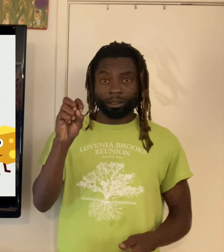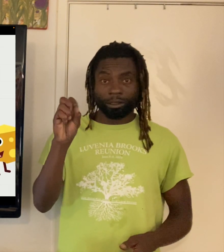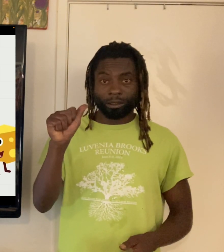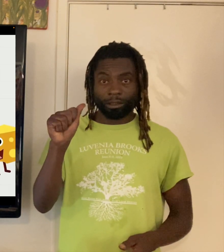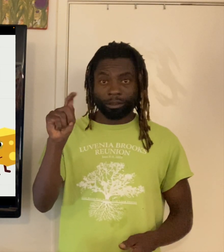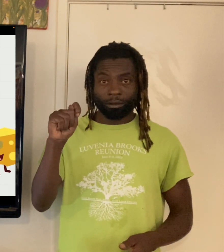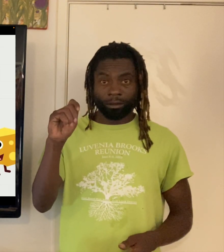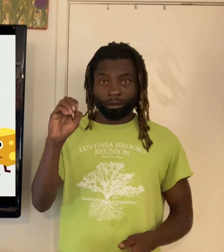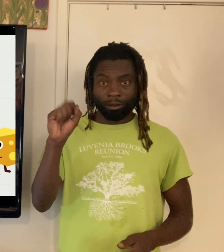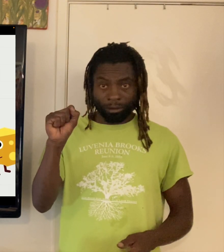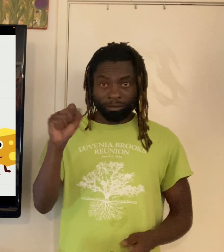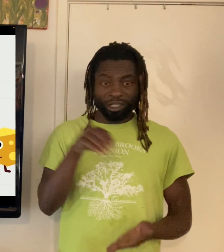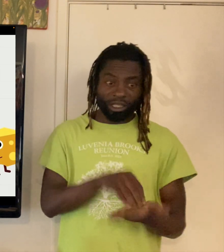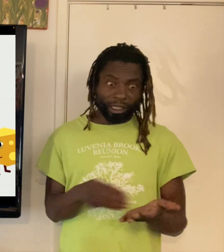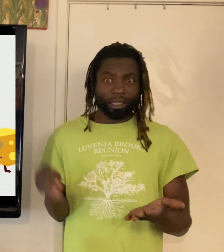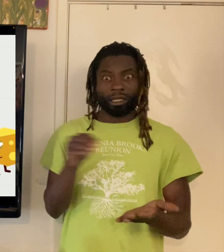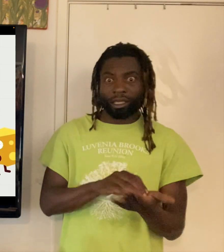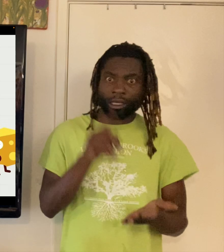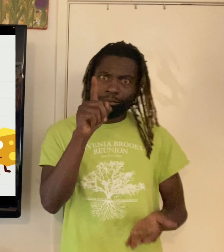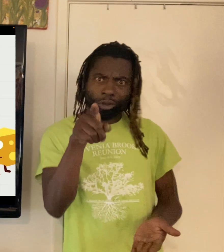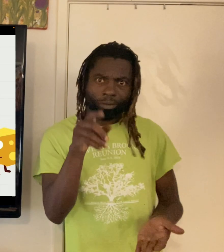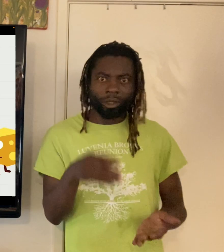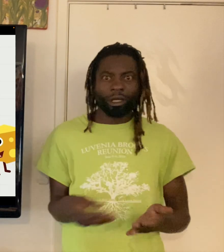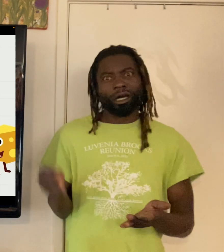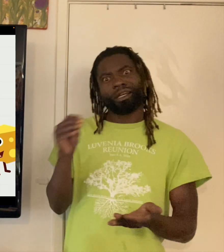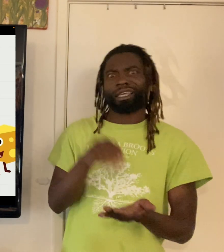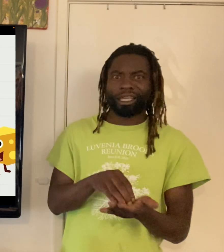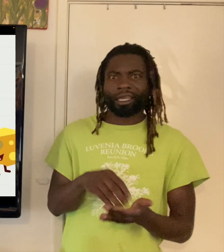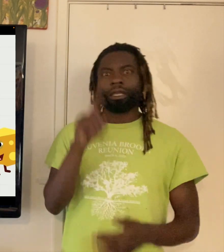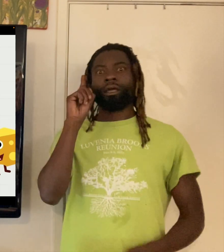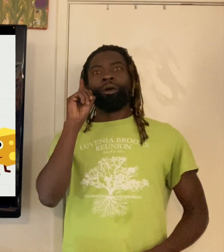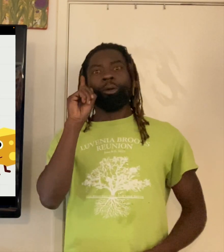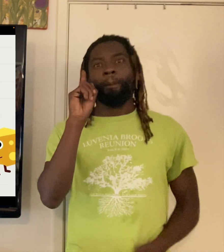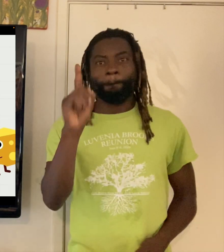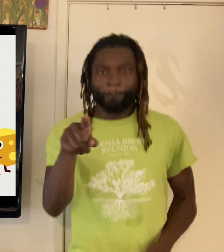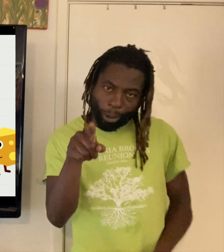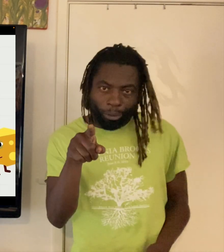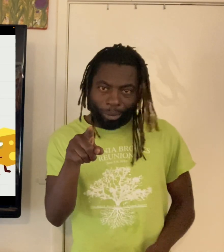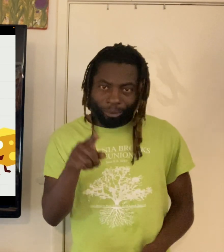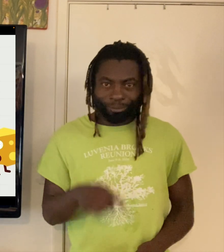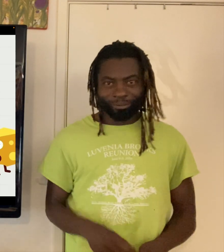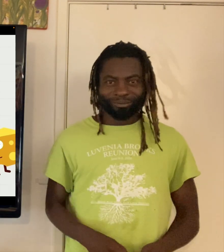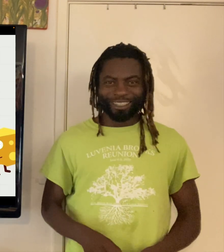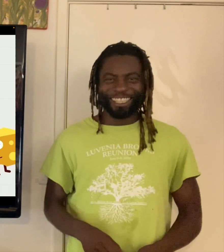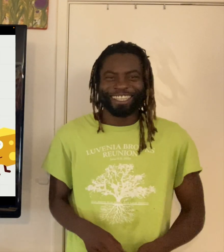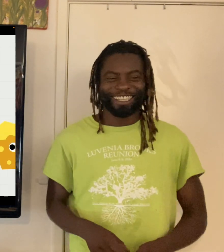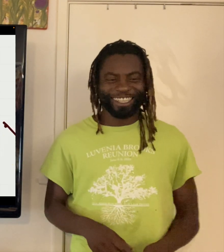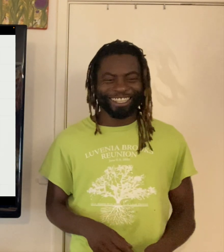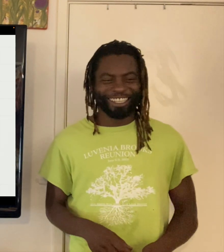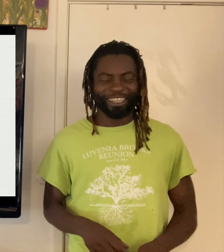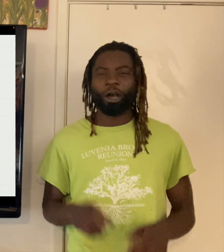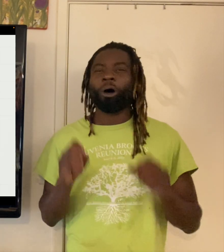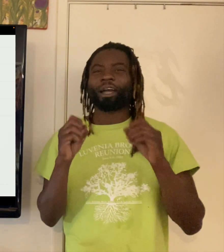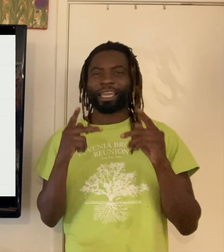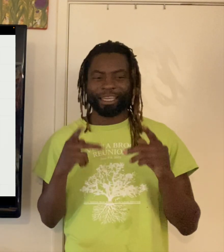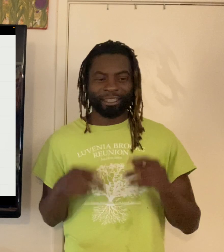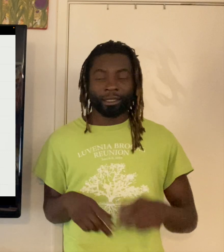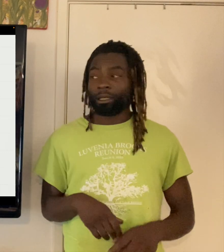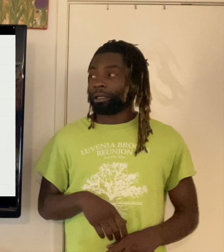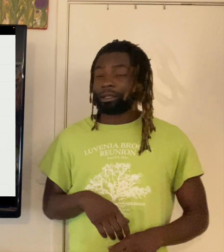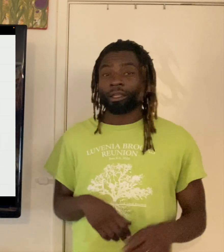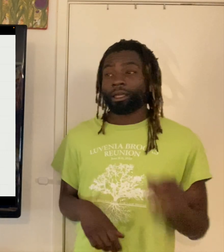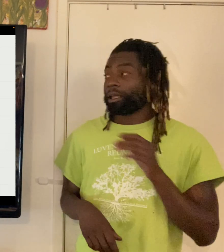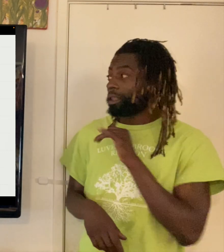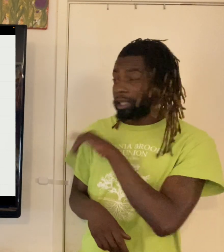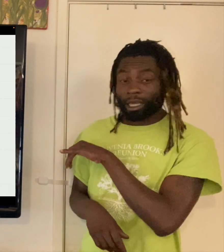Boop. Repeats. Boop. Repeats. Boop. Okay,